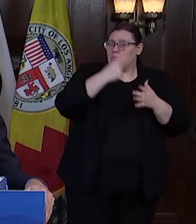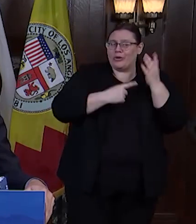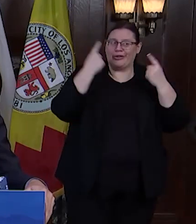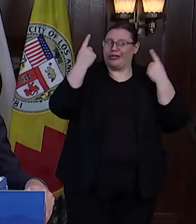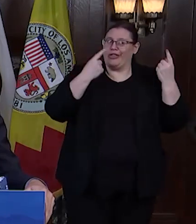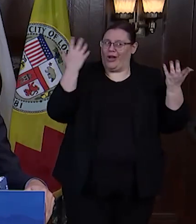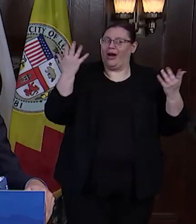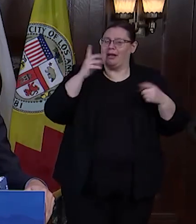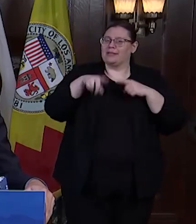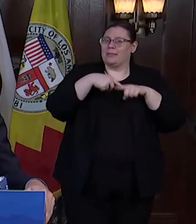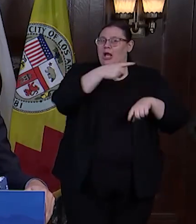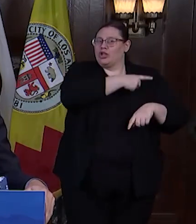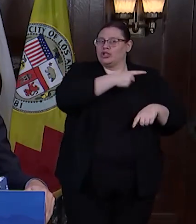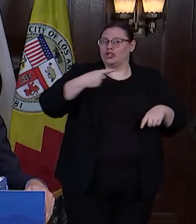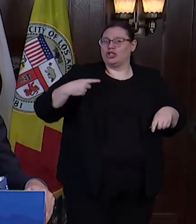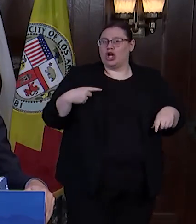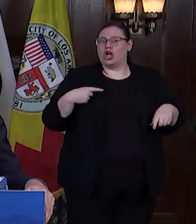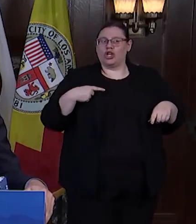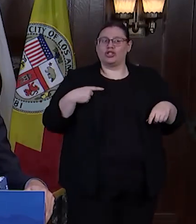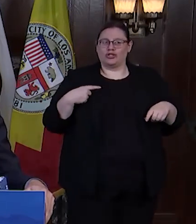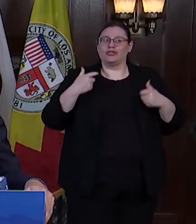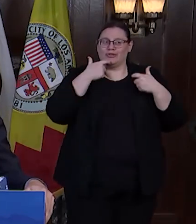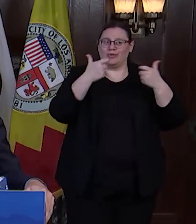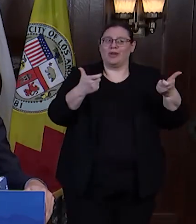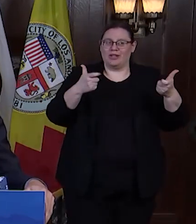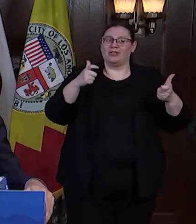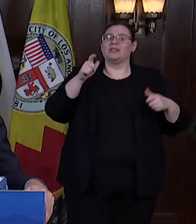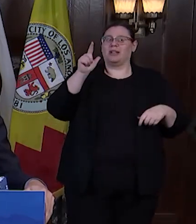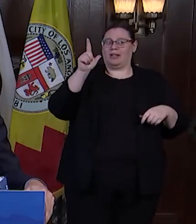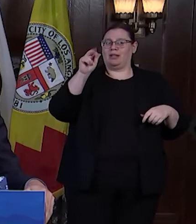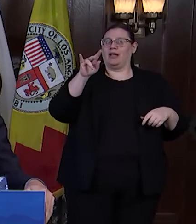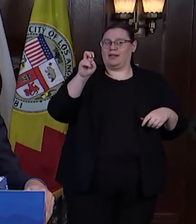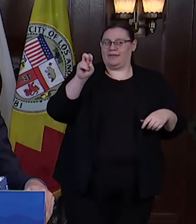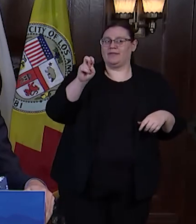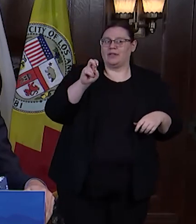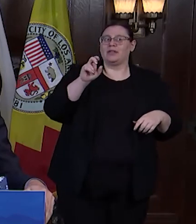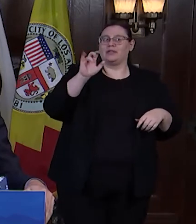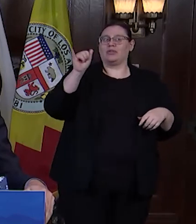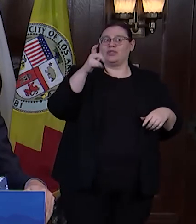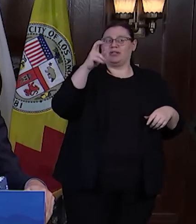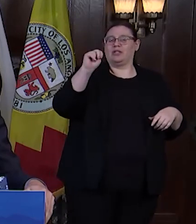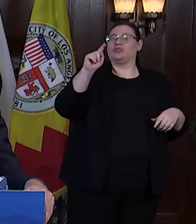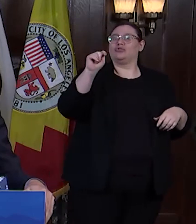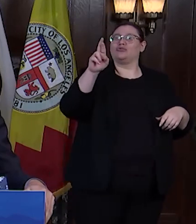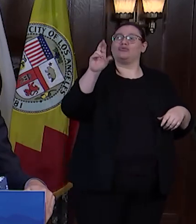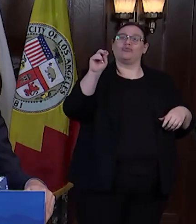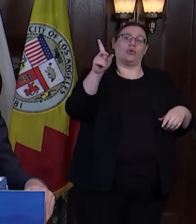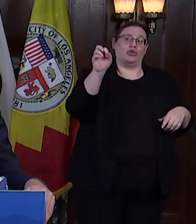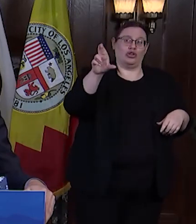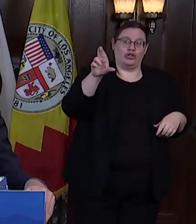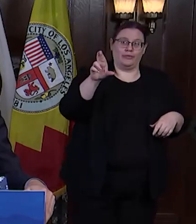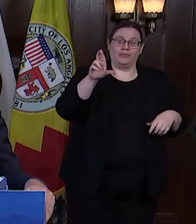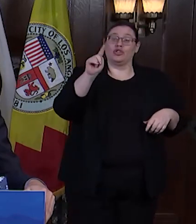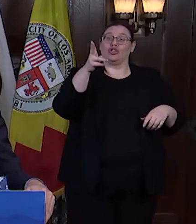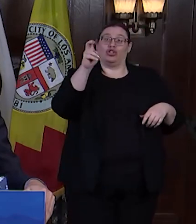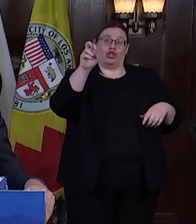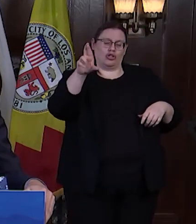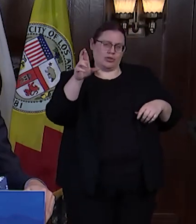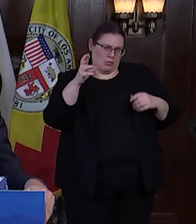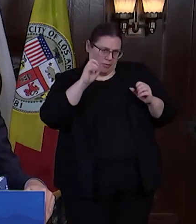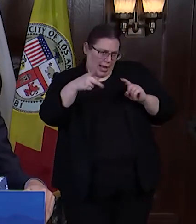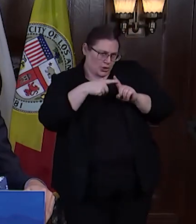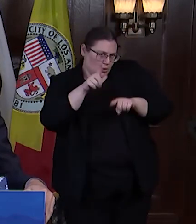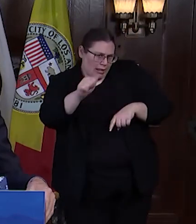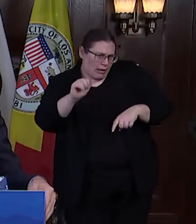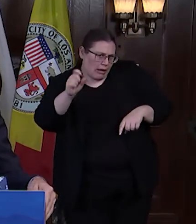the Dodgers as we're watching them live on our air right now return home at LAX. Do you